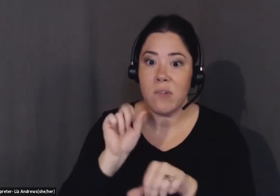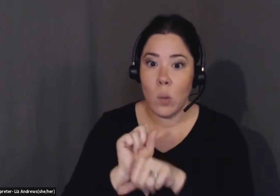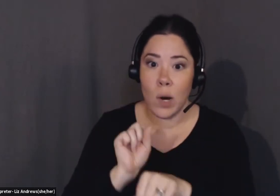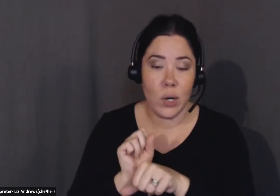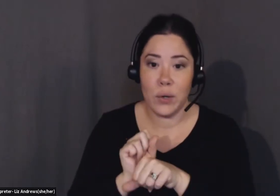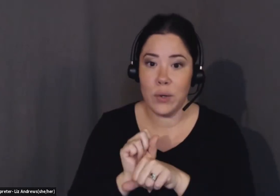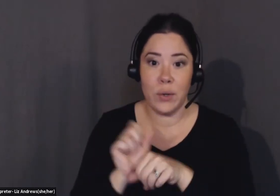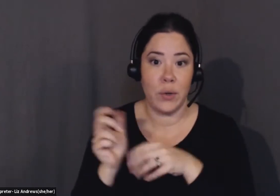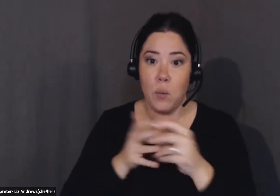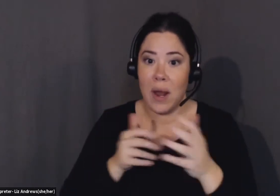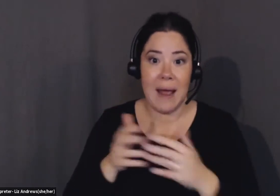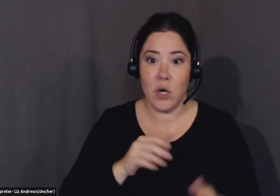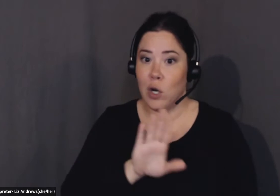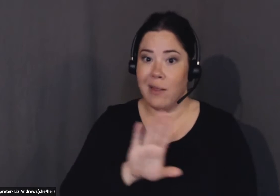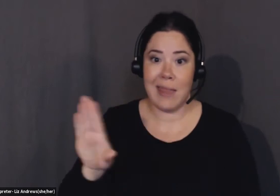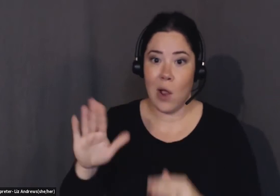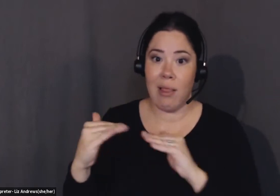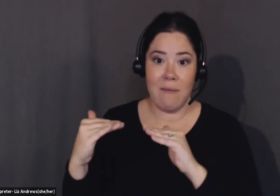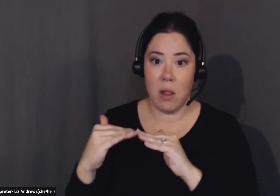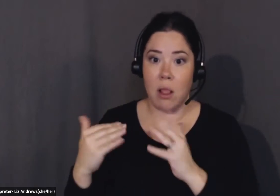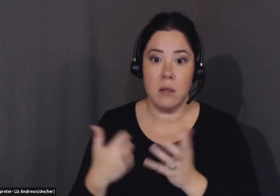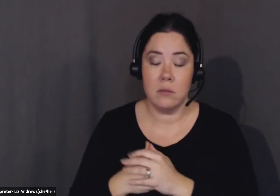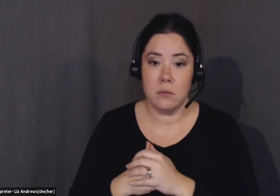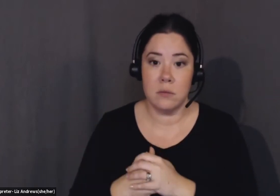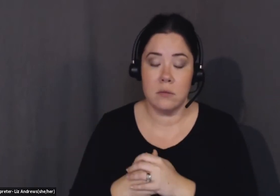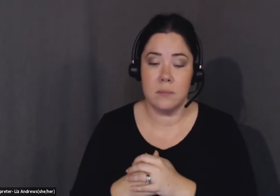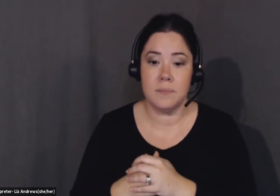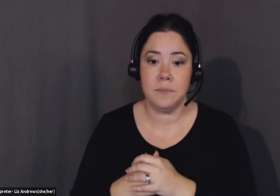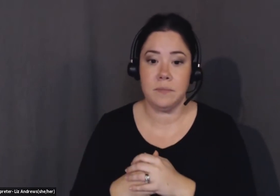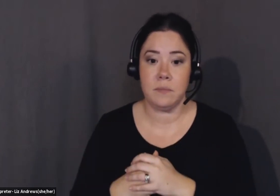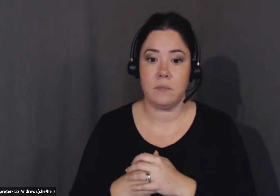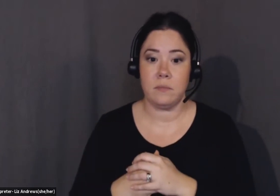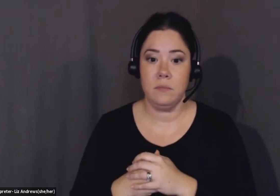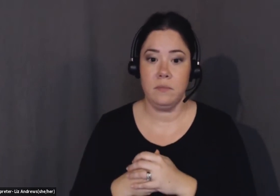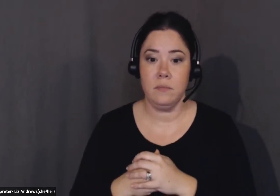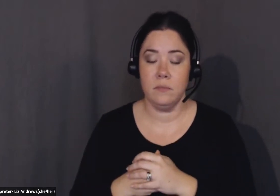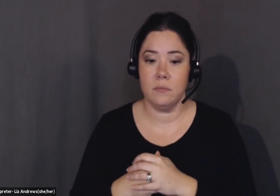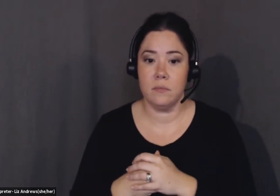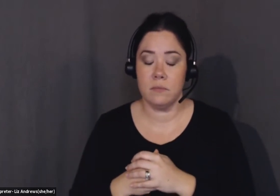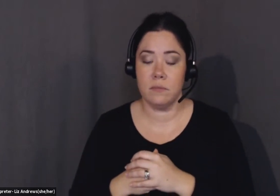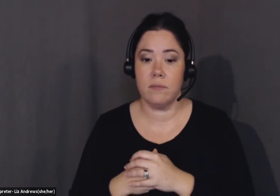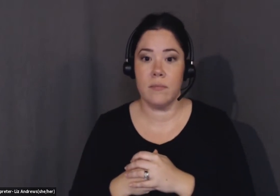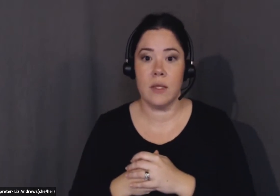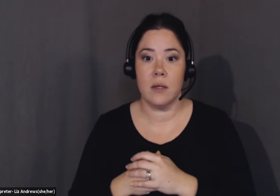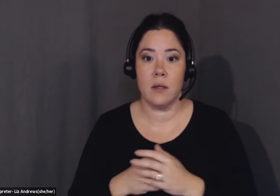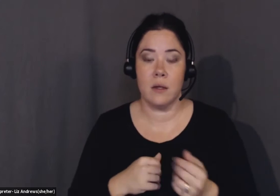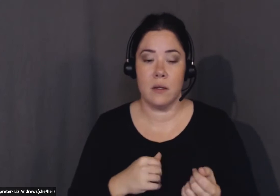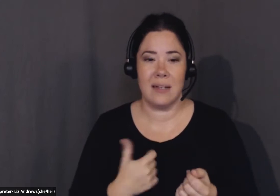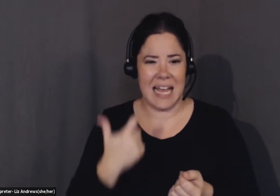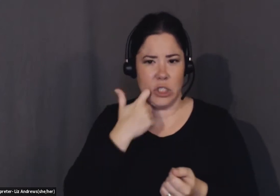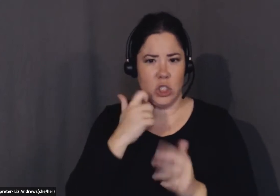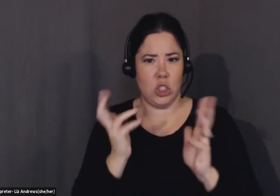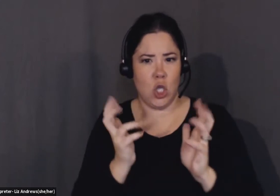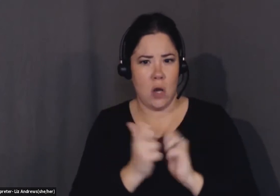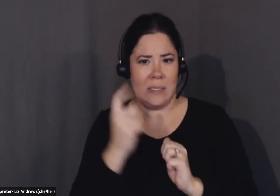level that they may need to be met at. And I was just speaking with someone the